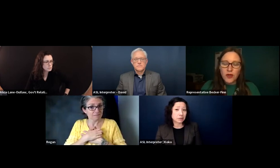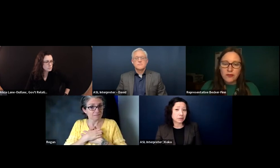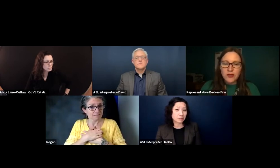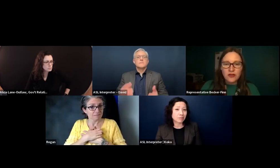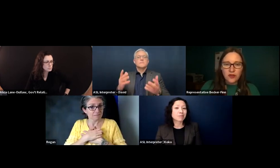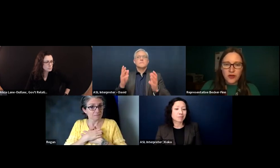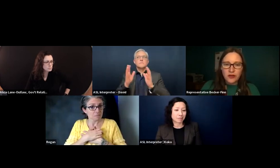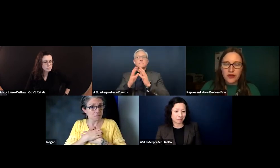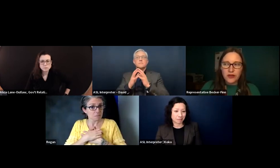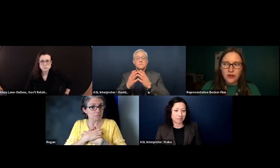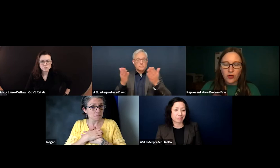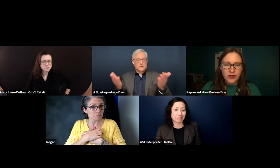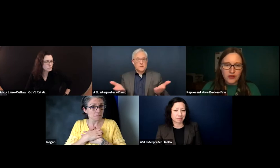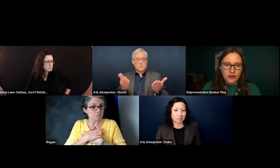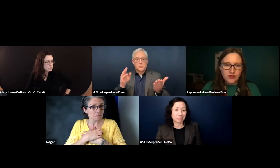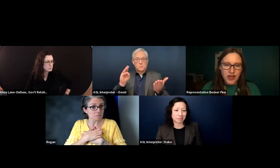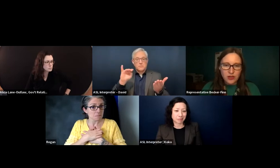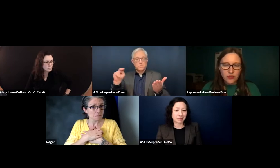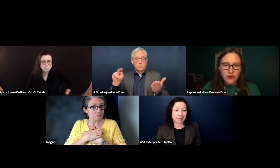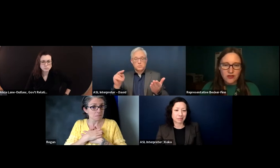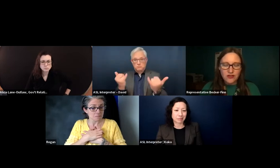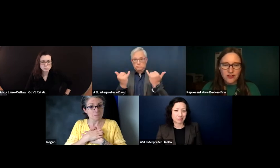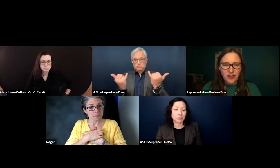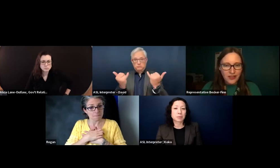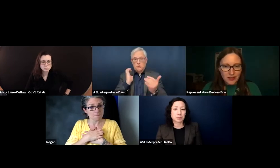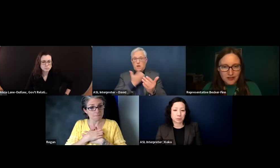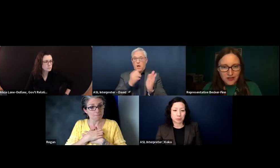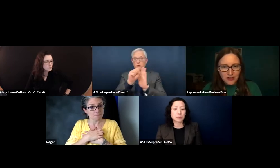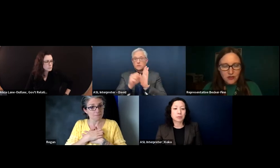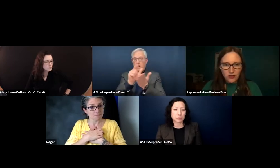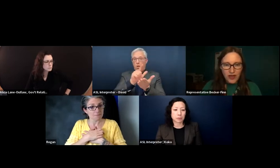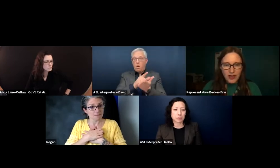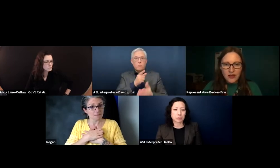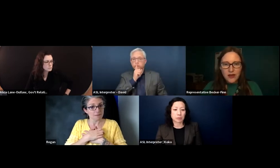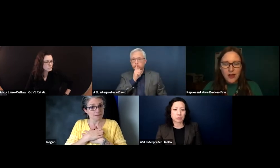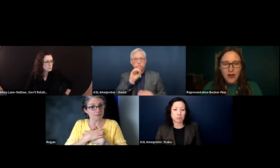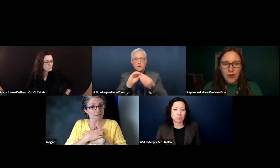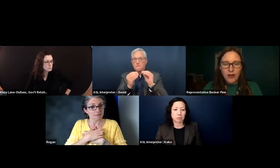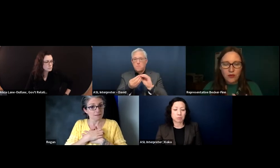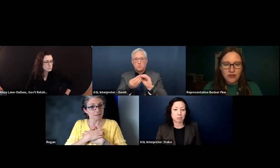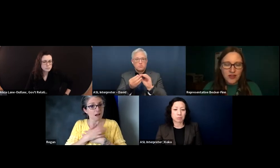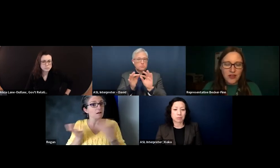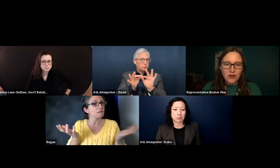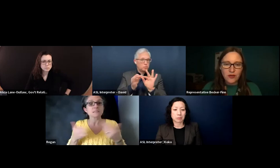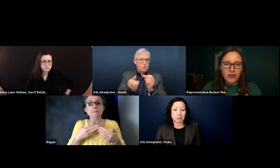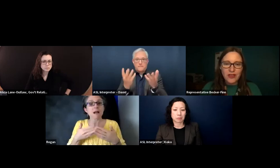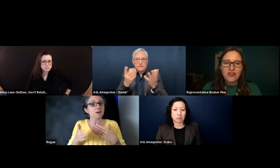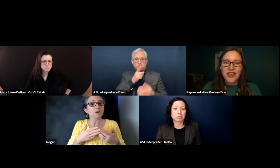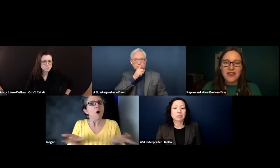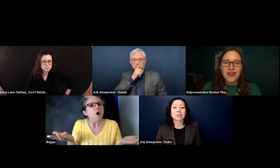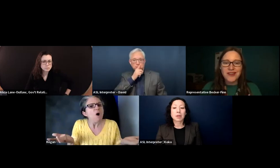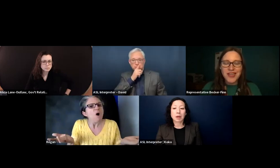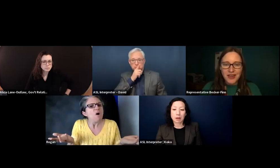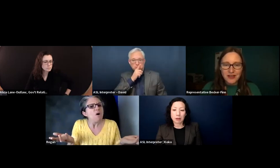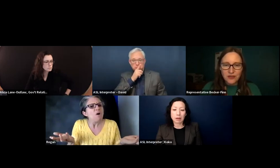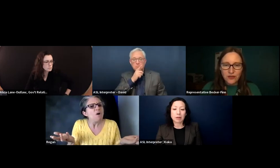So in Minnesota, the statute is silent to that. I will say, you know, the